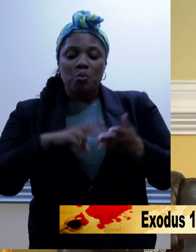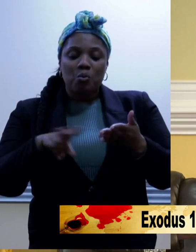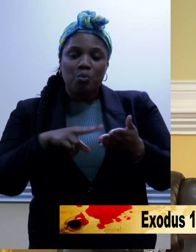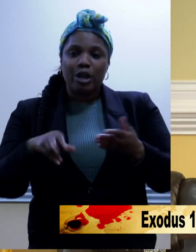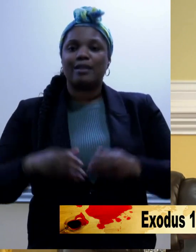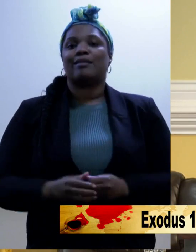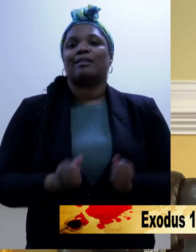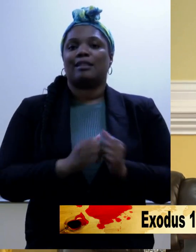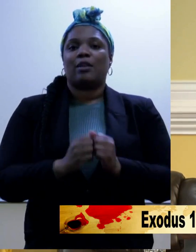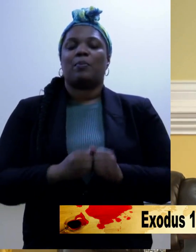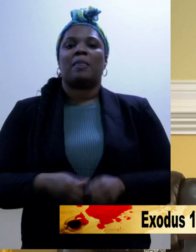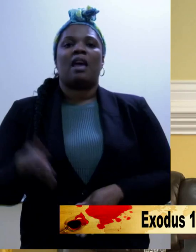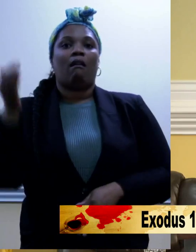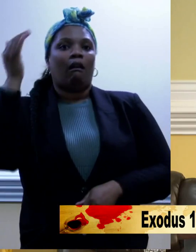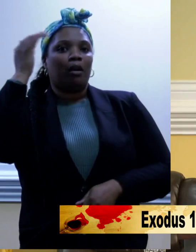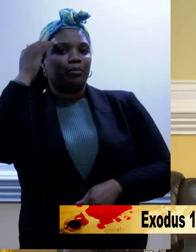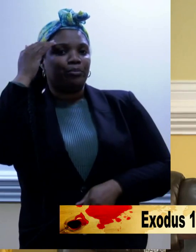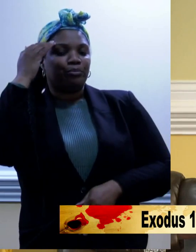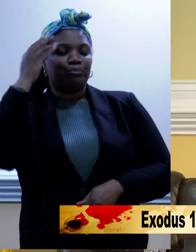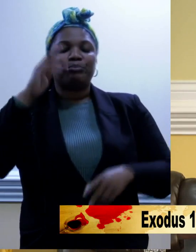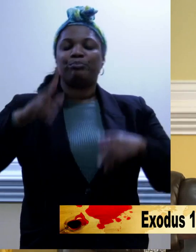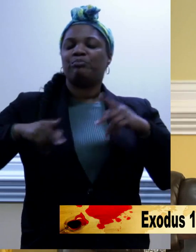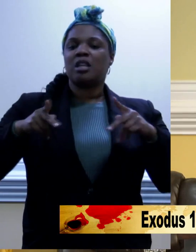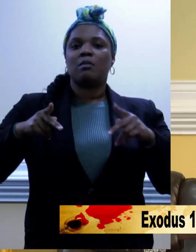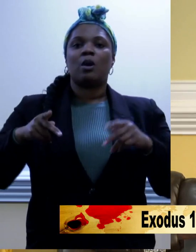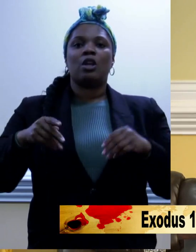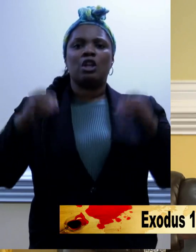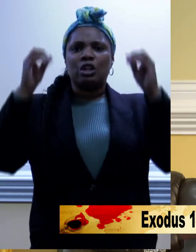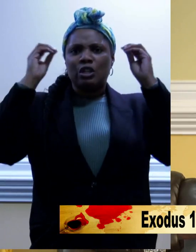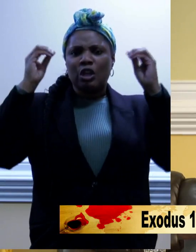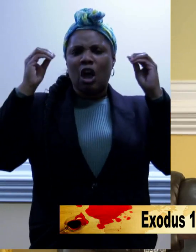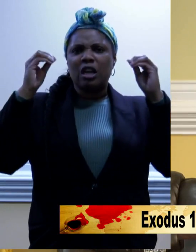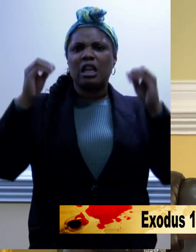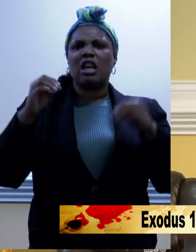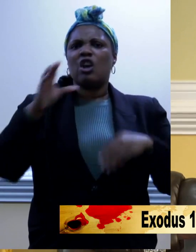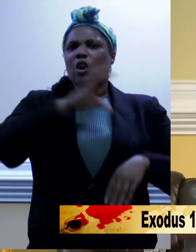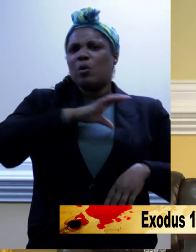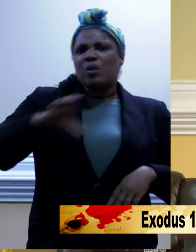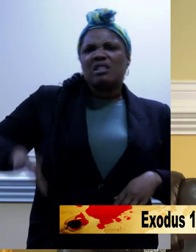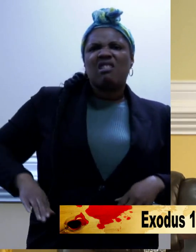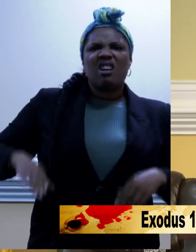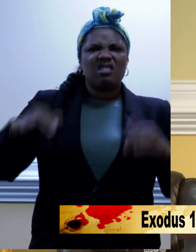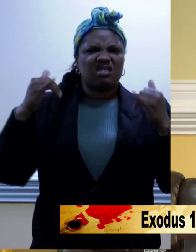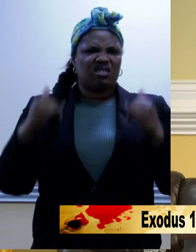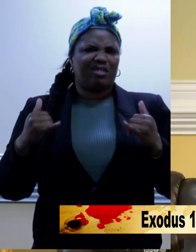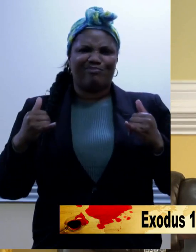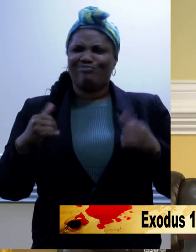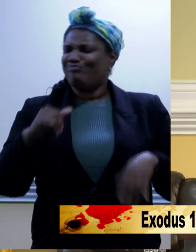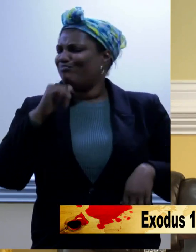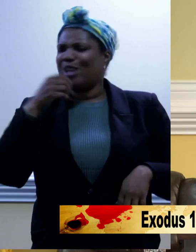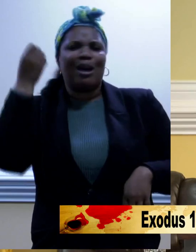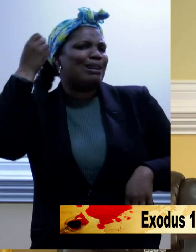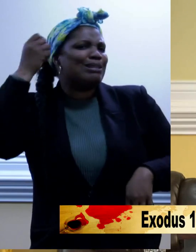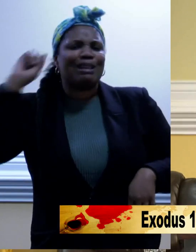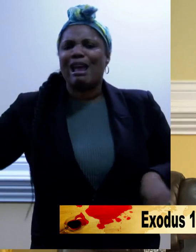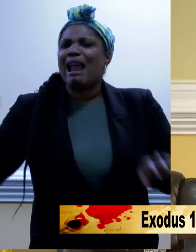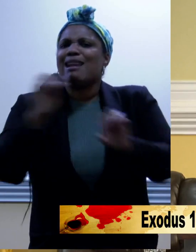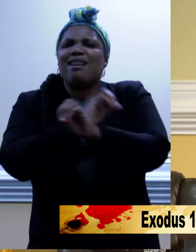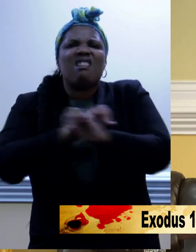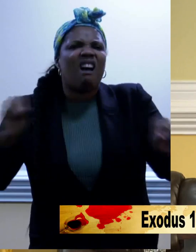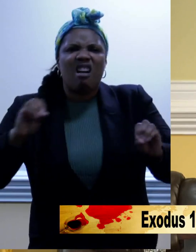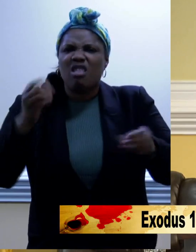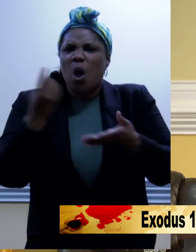That's why I know that the people that have taught what is called Christianity nowadays don't have a clue what's going on in this